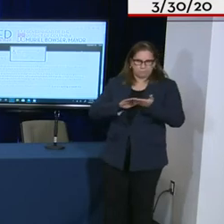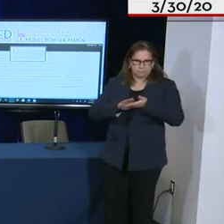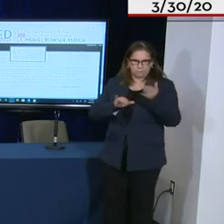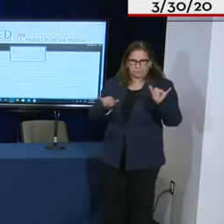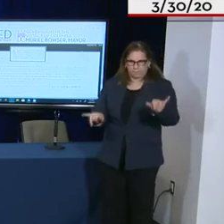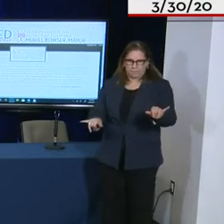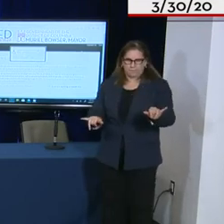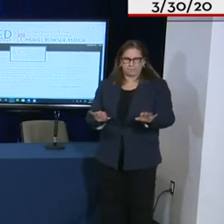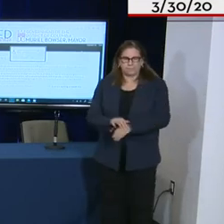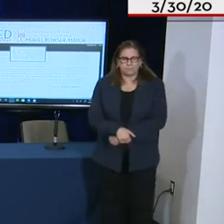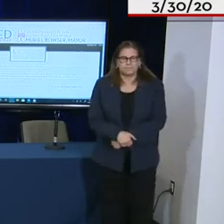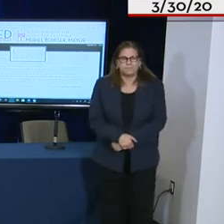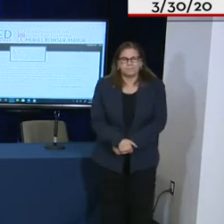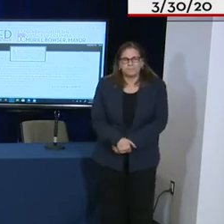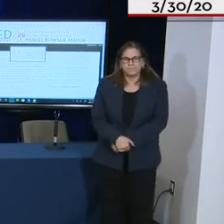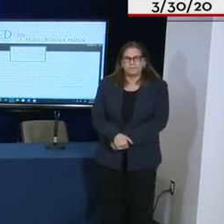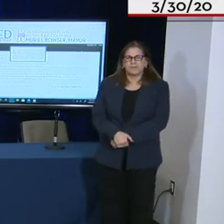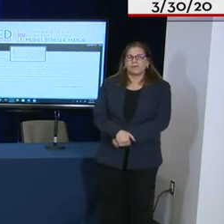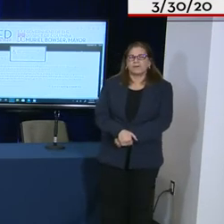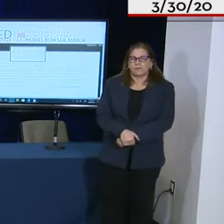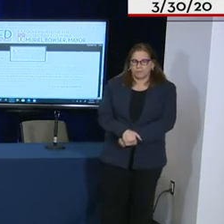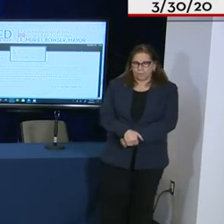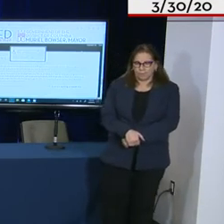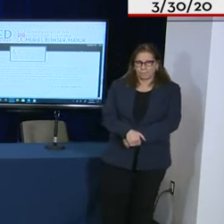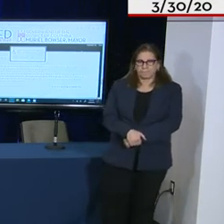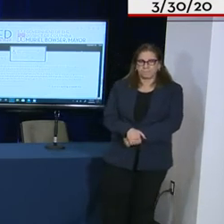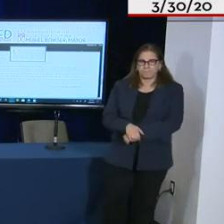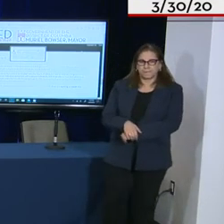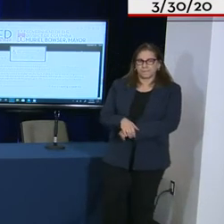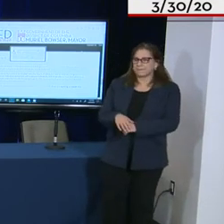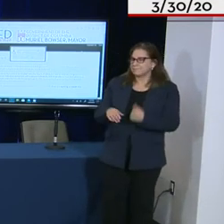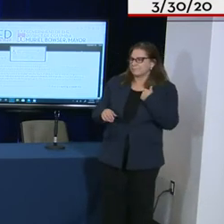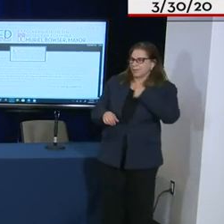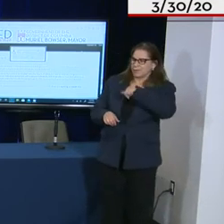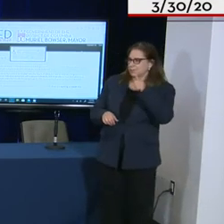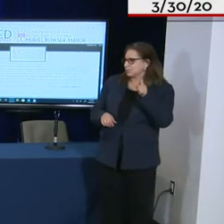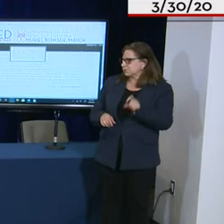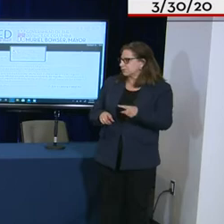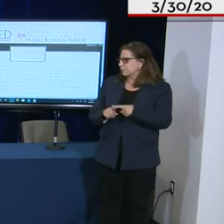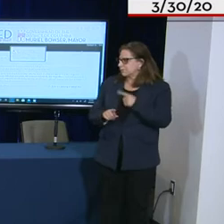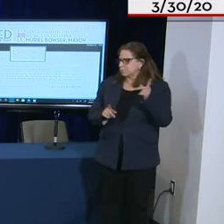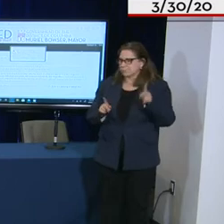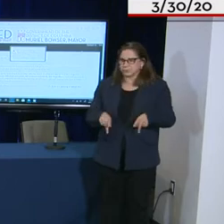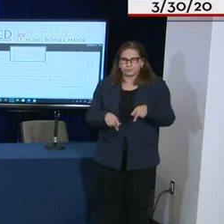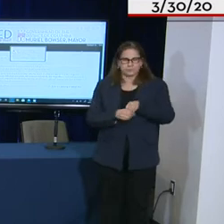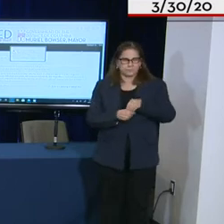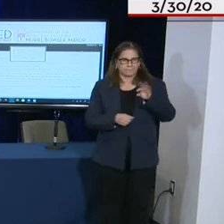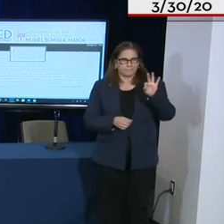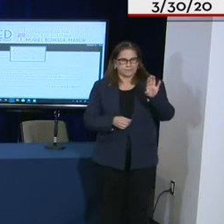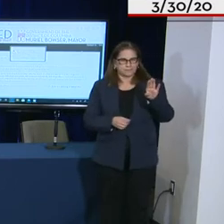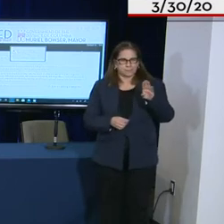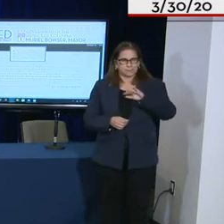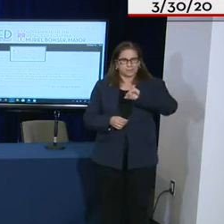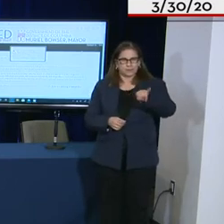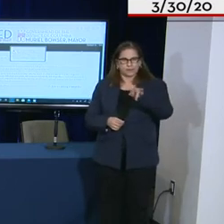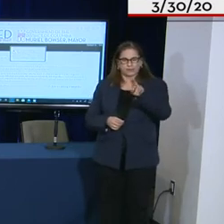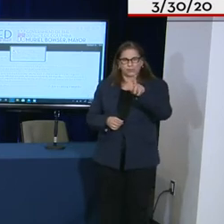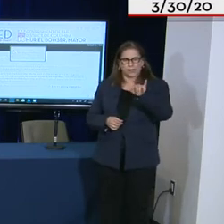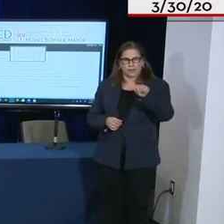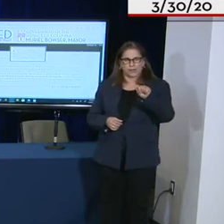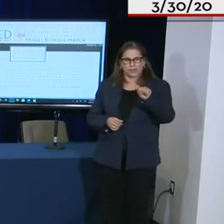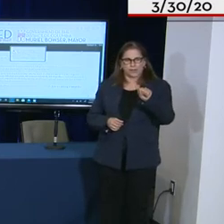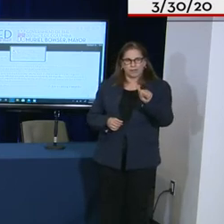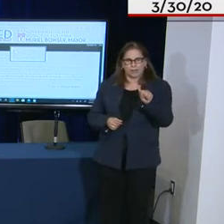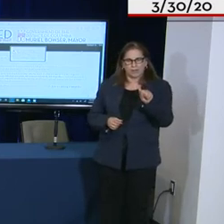All right, we're going to take a question from one of our Facebook watch parties. Julia Aronson asked, are UI